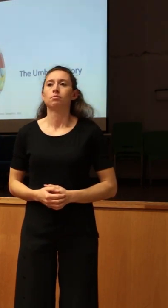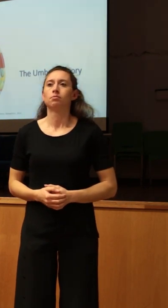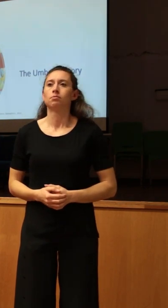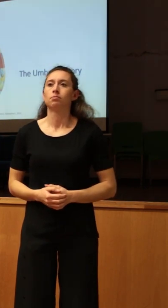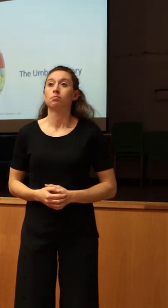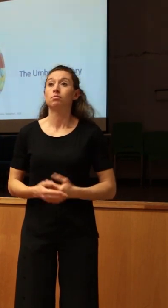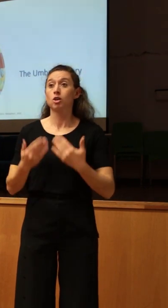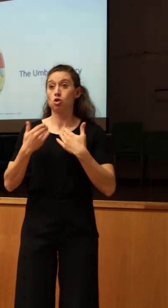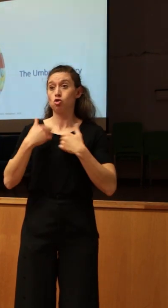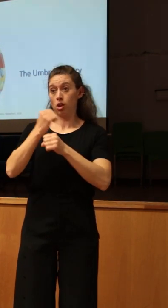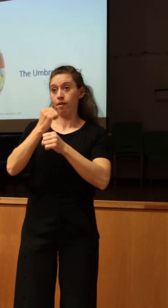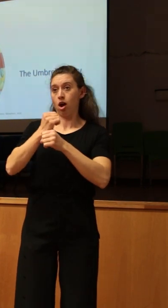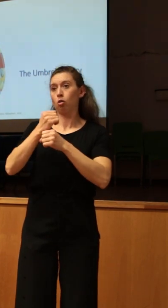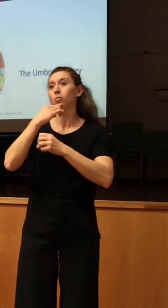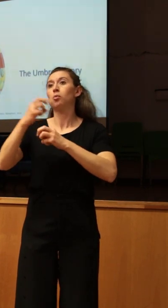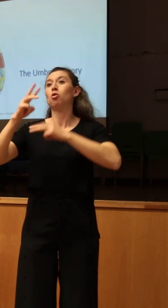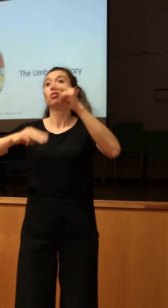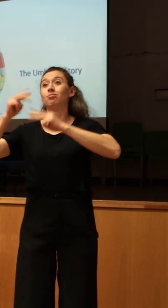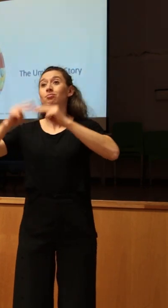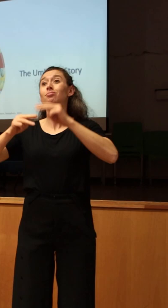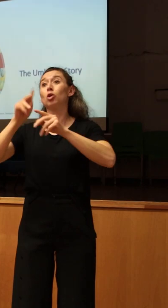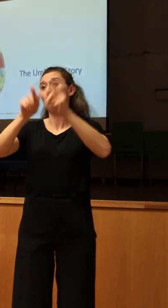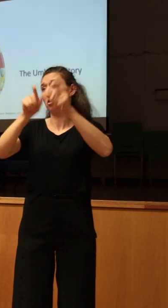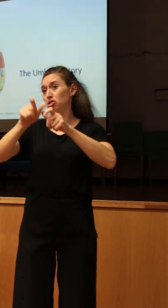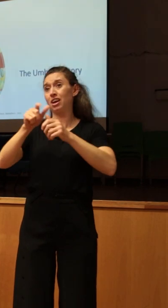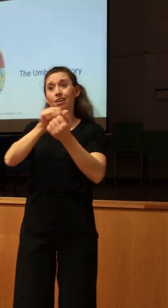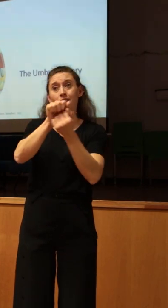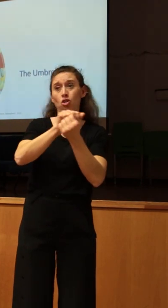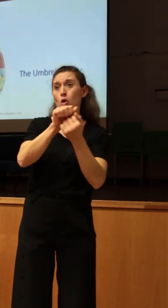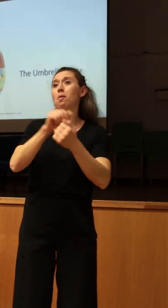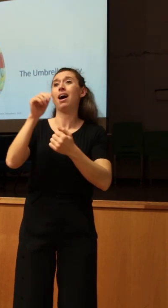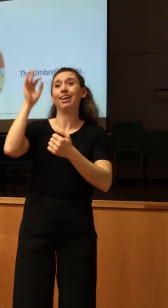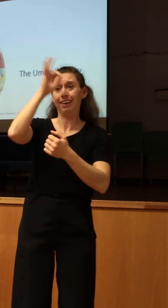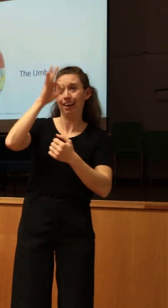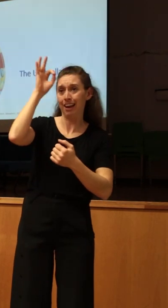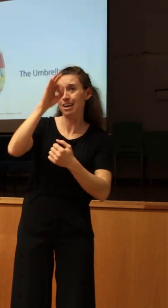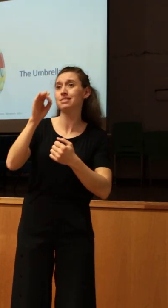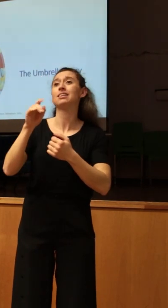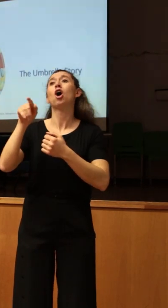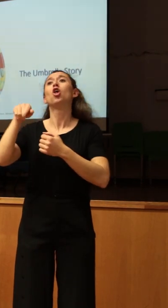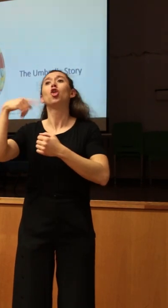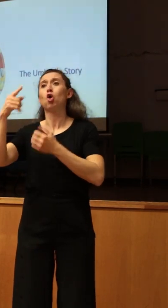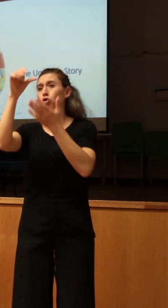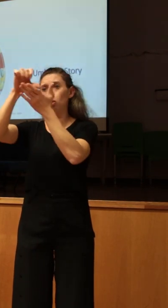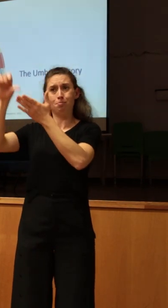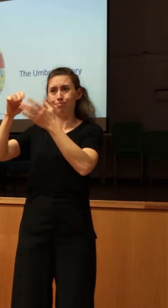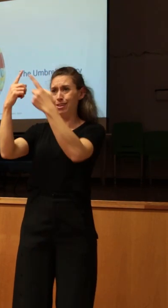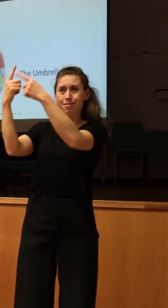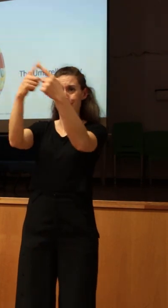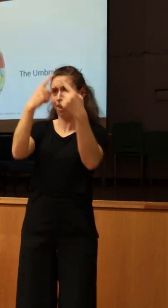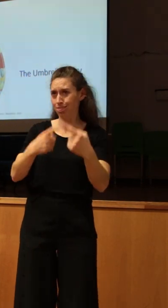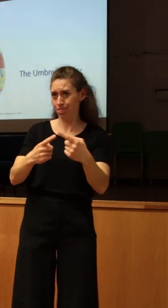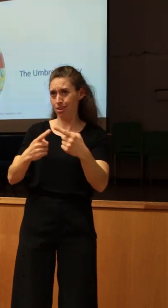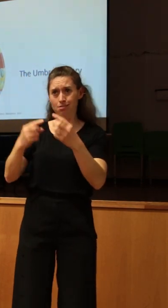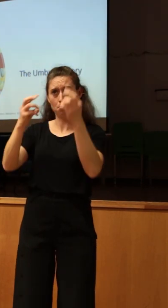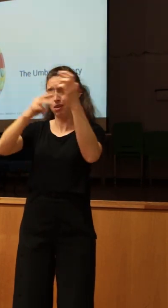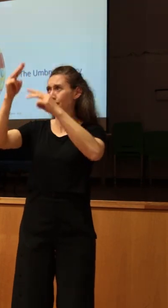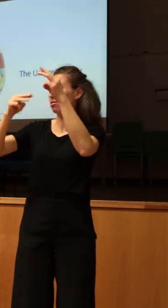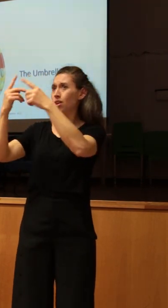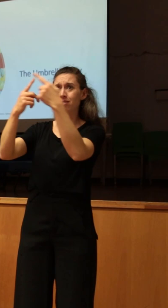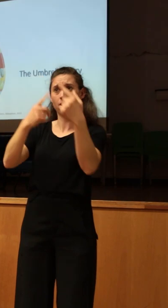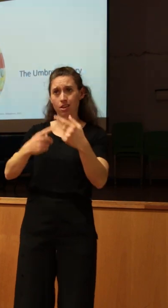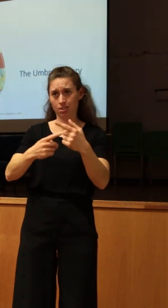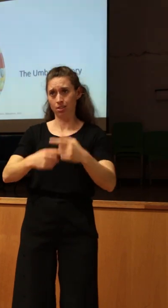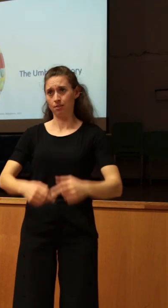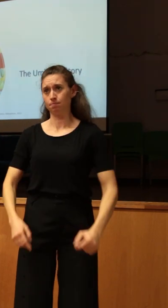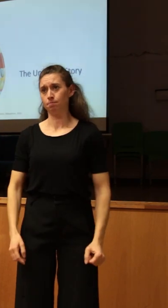speakers. Y yo trabajo con metáforas con nativos del idioma inglés, con eslavos, con gente de diferentes orígenes. Yeah, same effect.